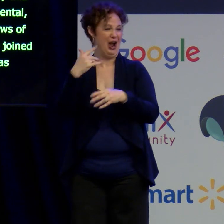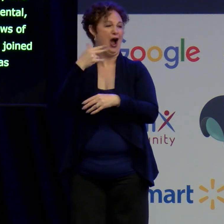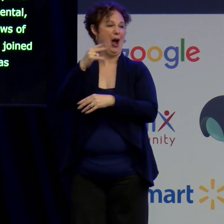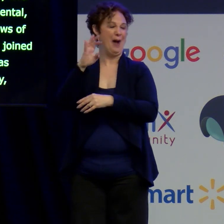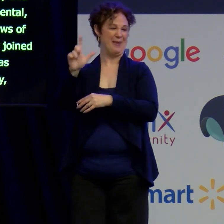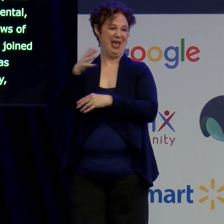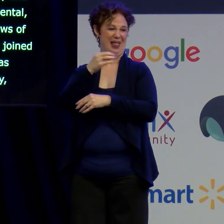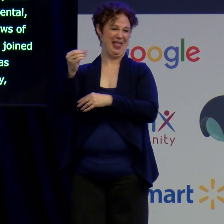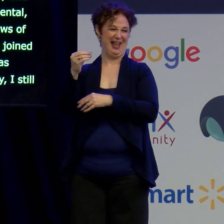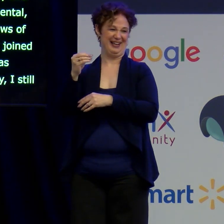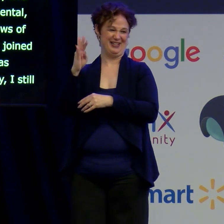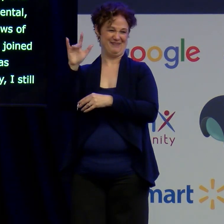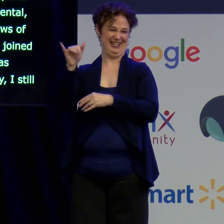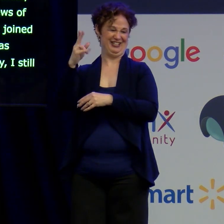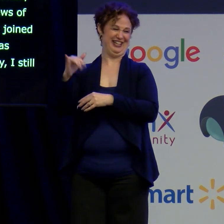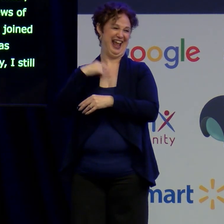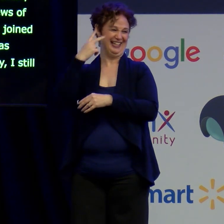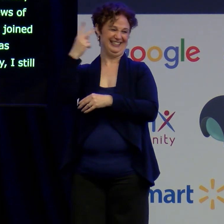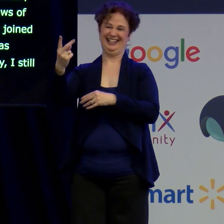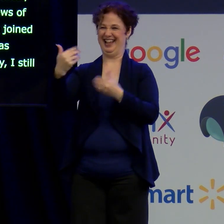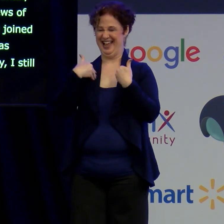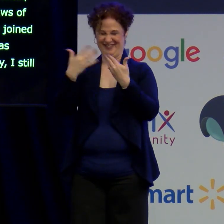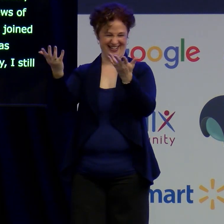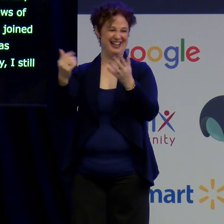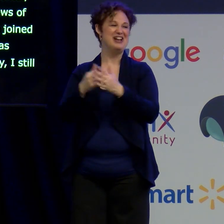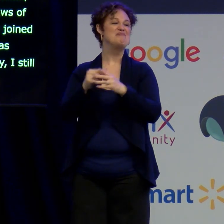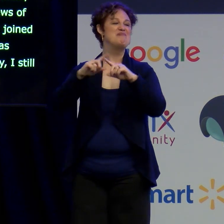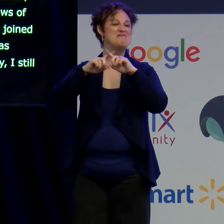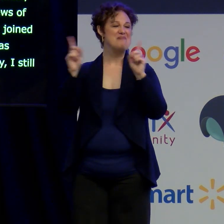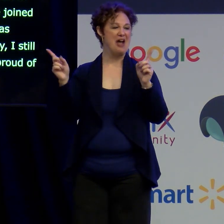So I'll be proud of it.